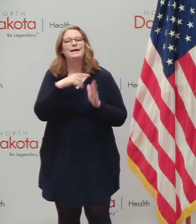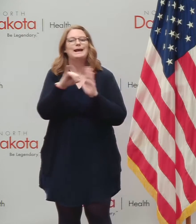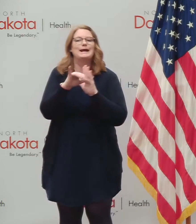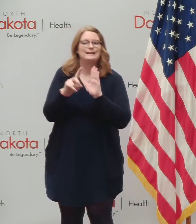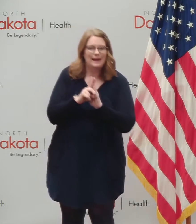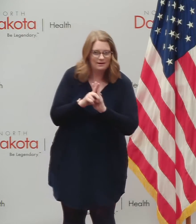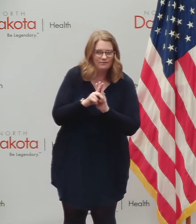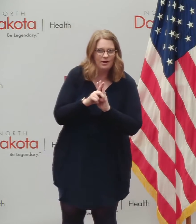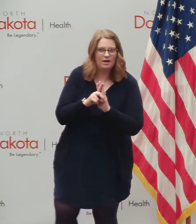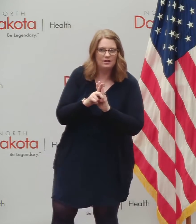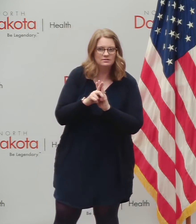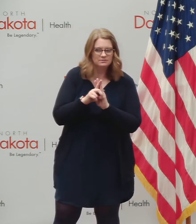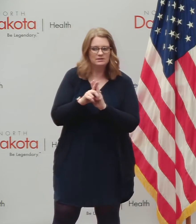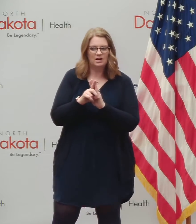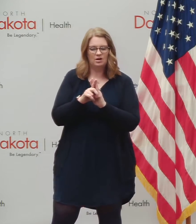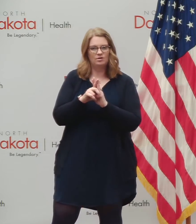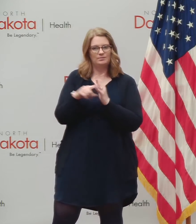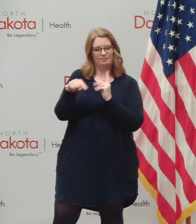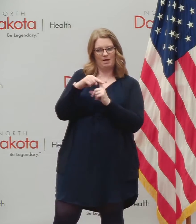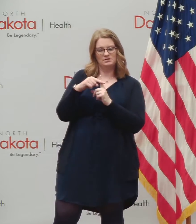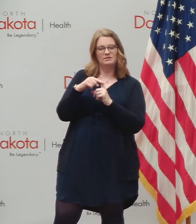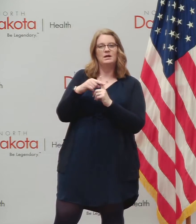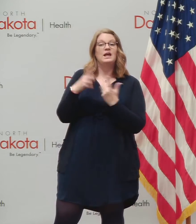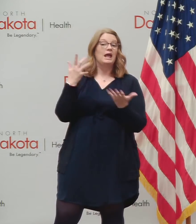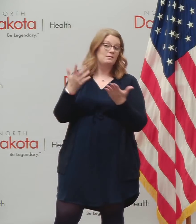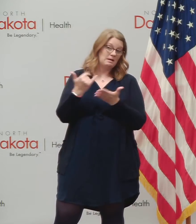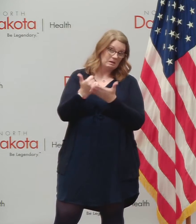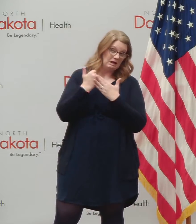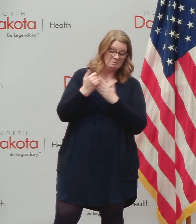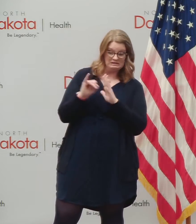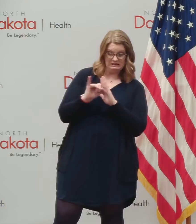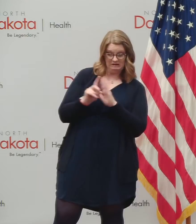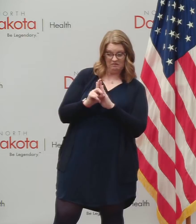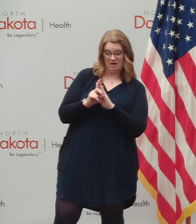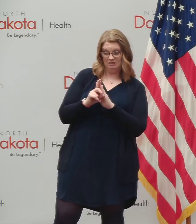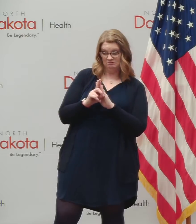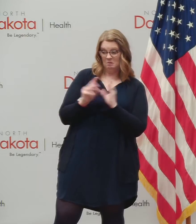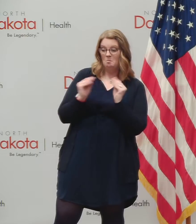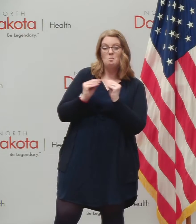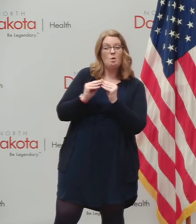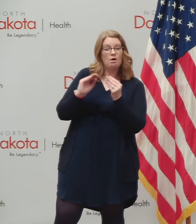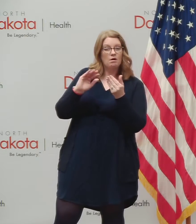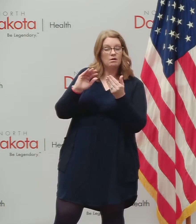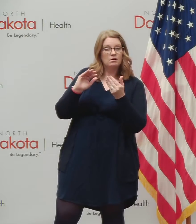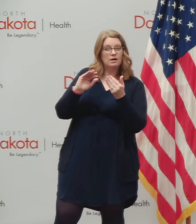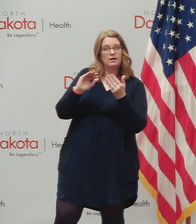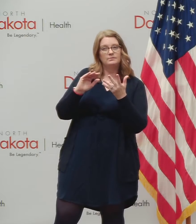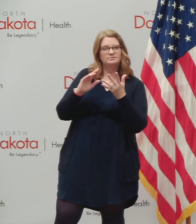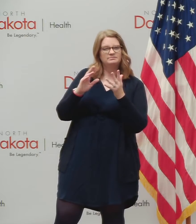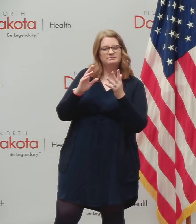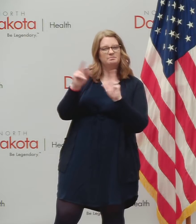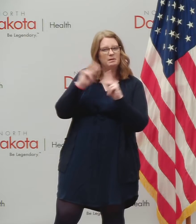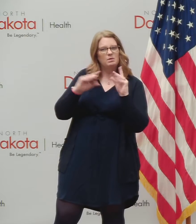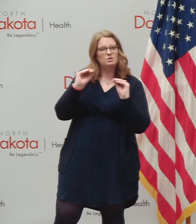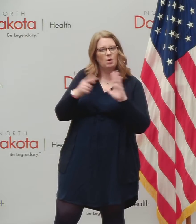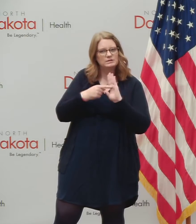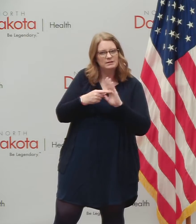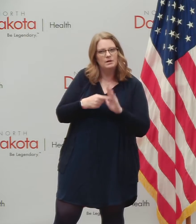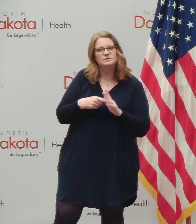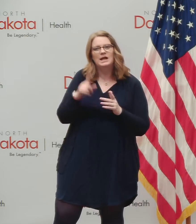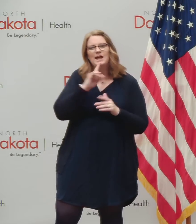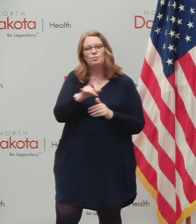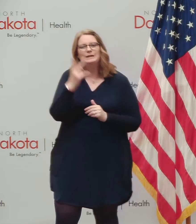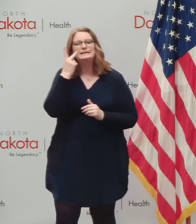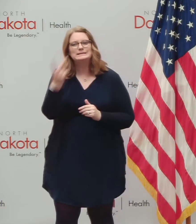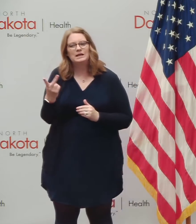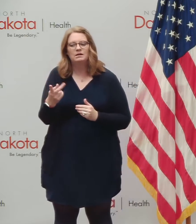that would help us really understand community spread and could help us identify perhaps thousands of asymptomatic positives that could,